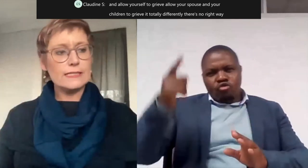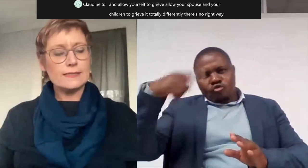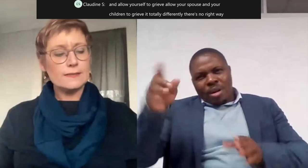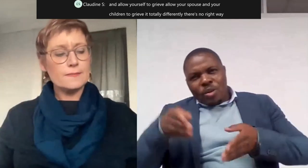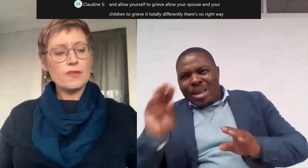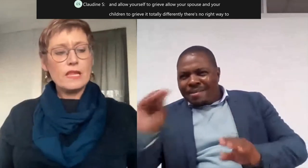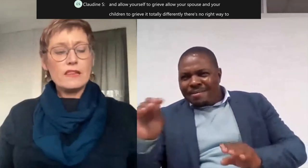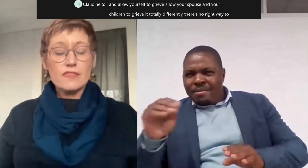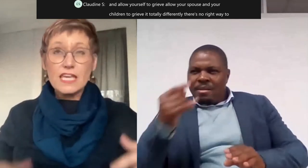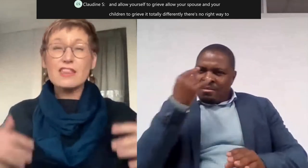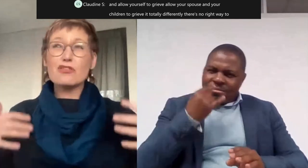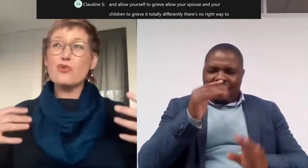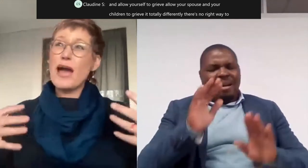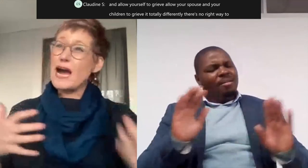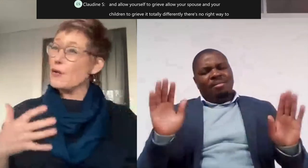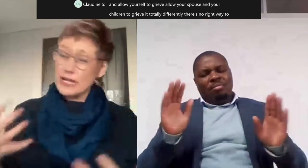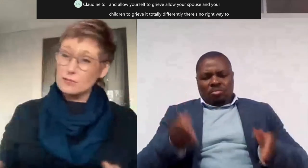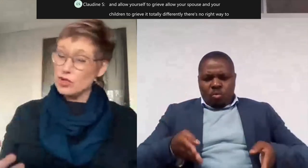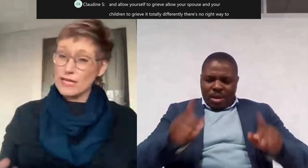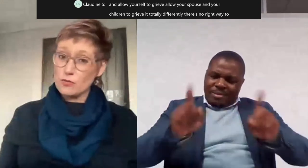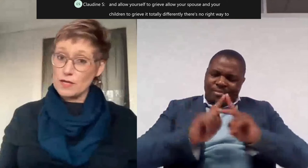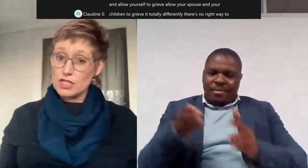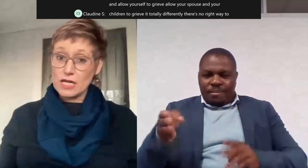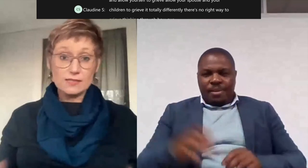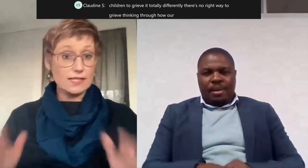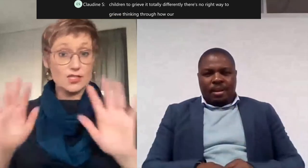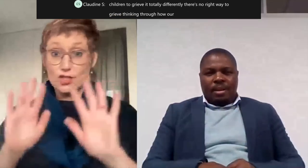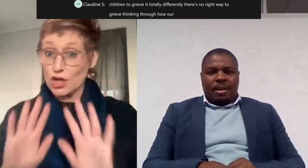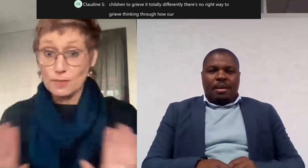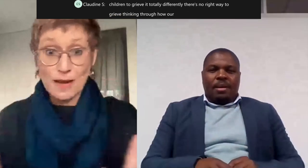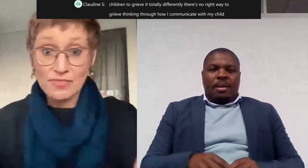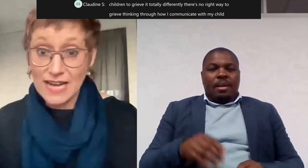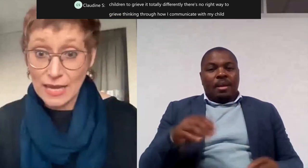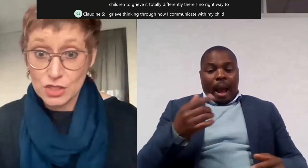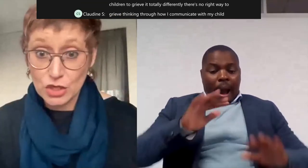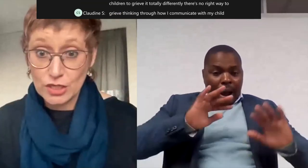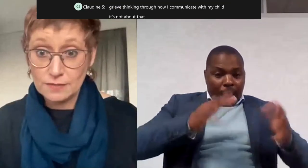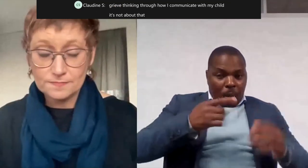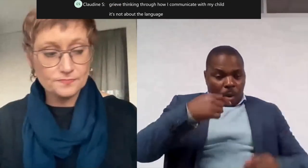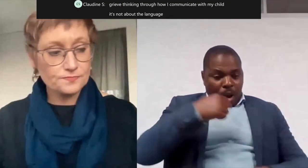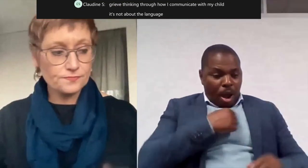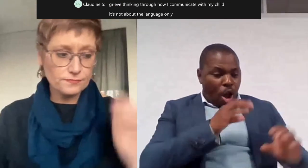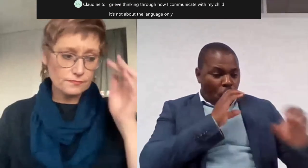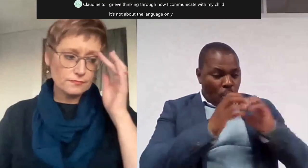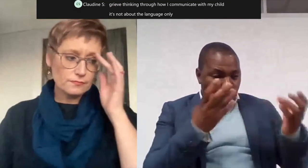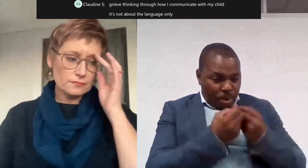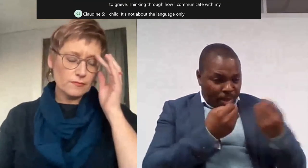grieve. Thinking through how I communicate with my child. It's not about the language only.